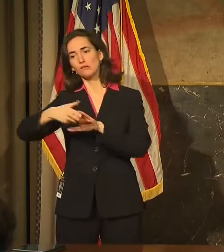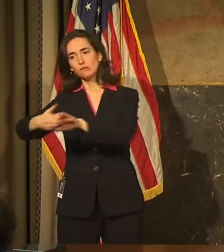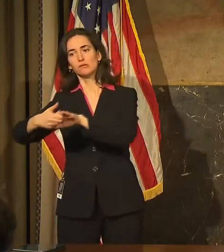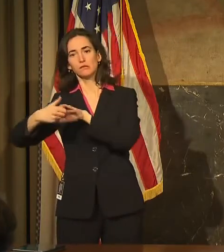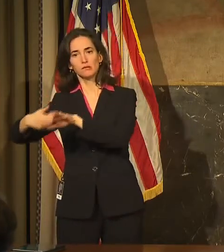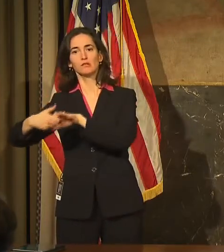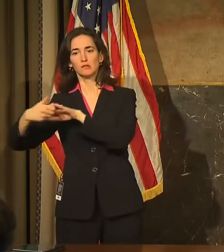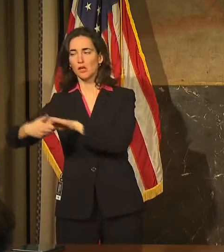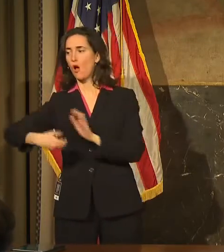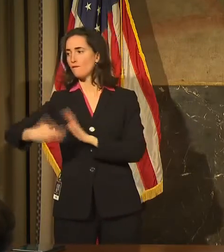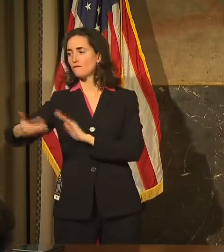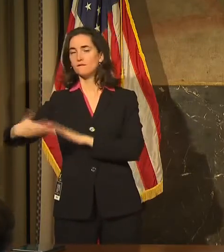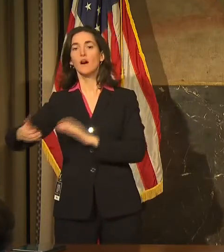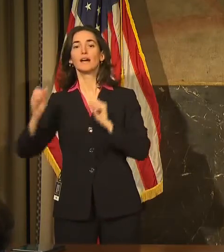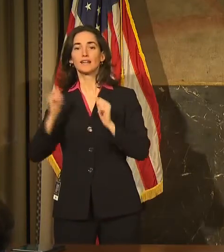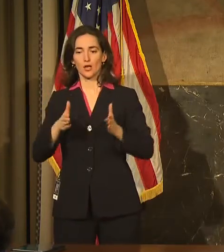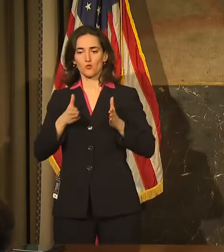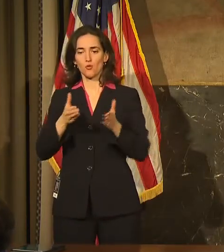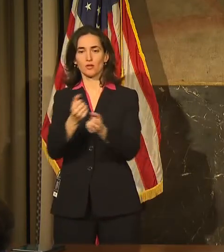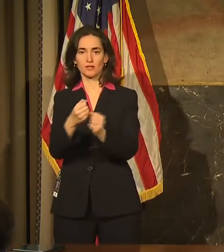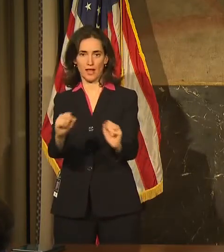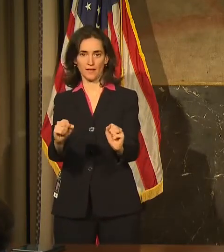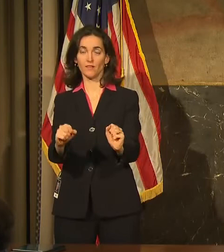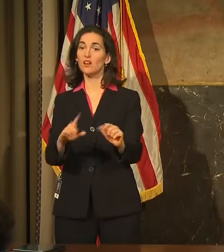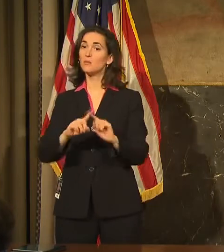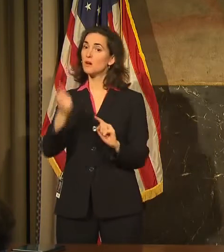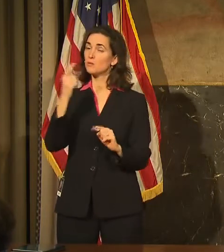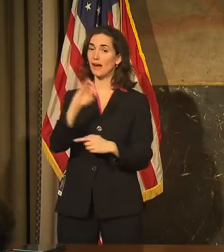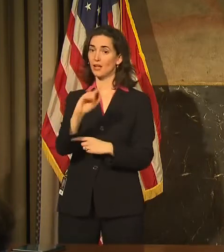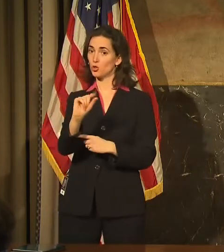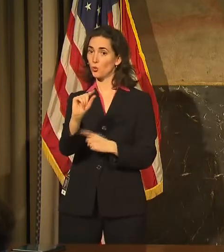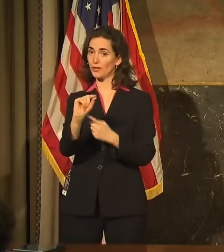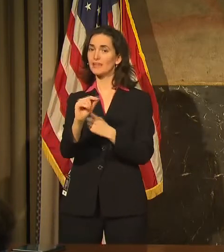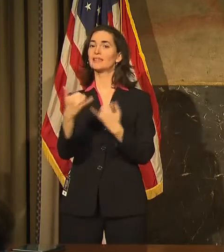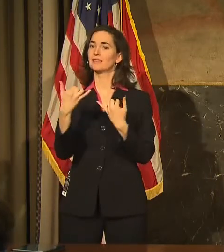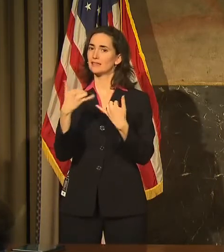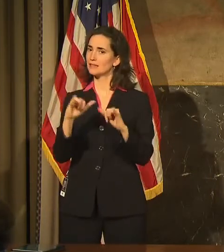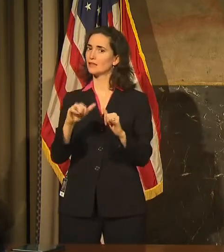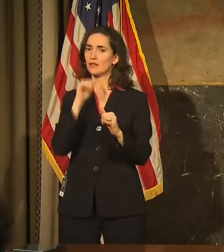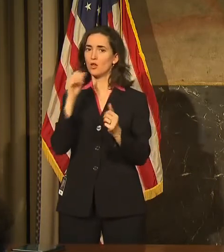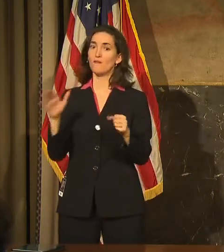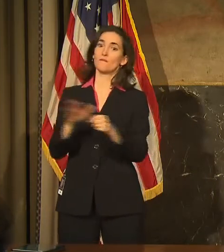situation, especially along I-20, is going to be evolving.